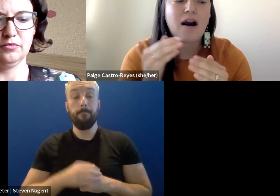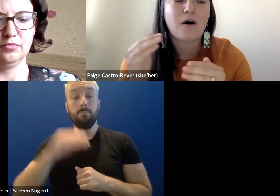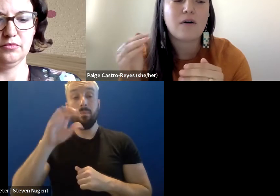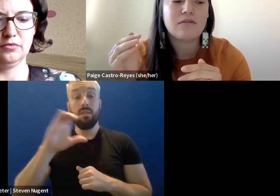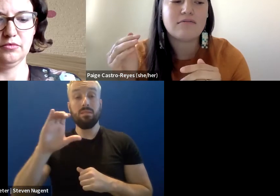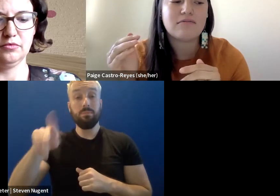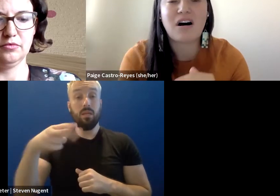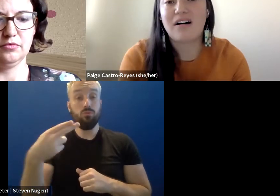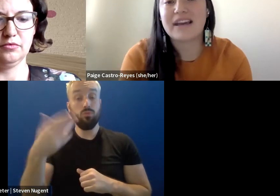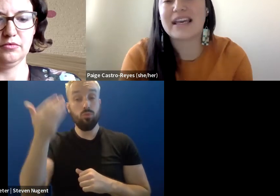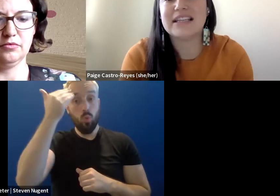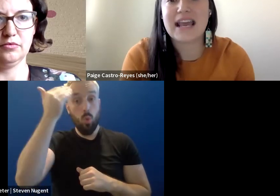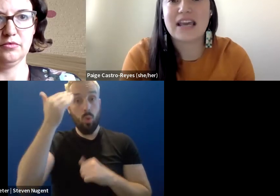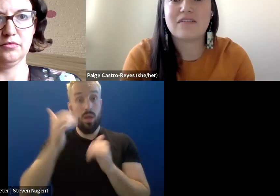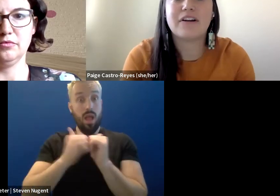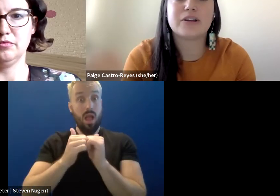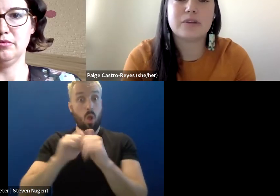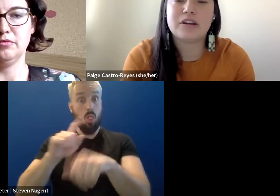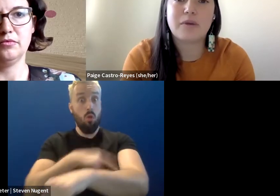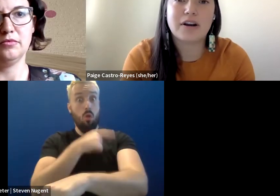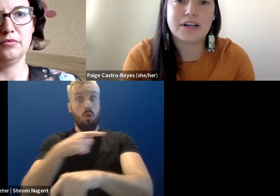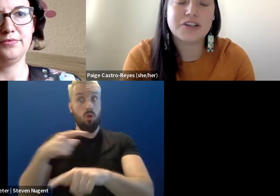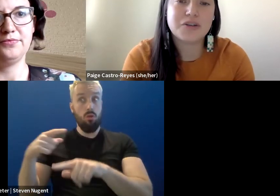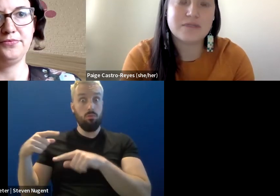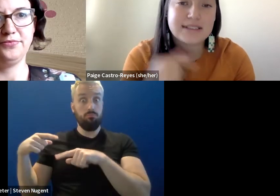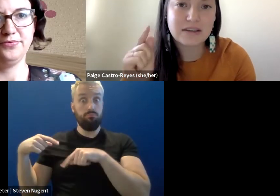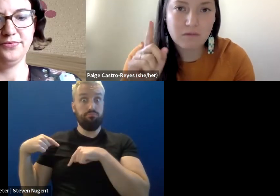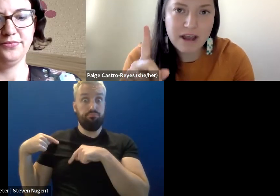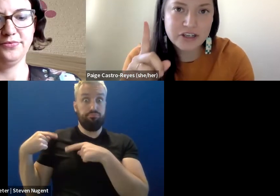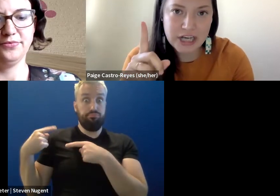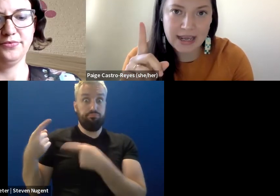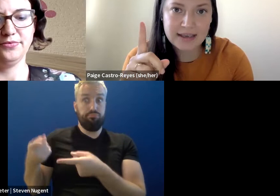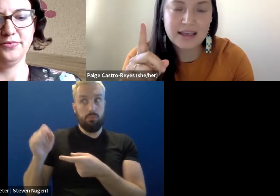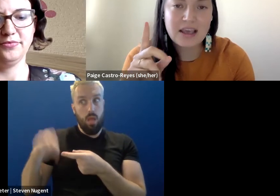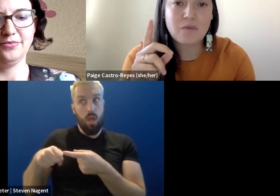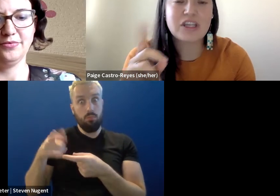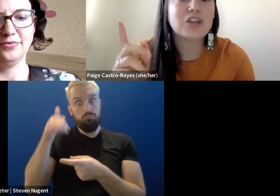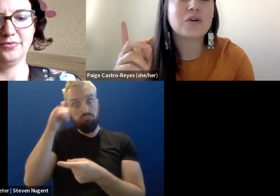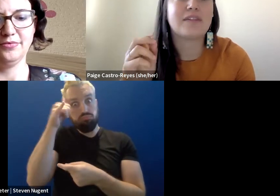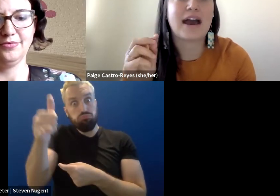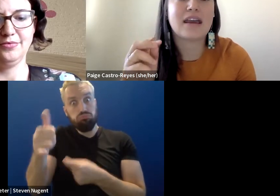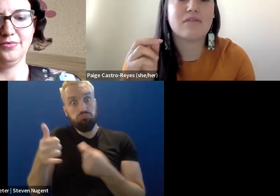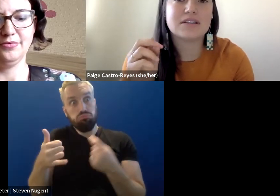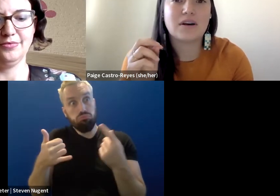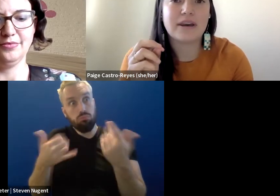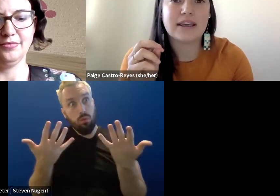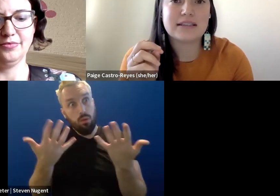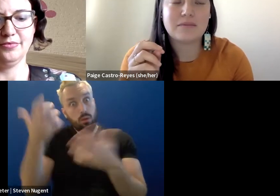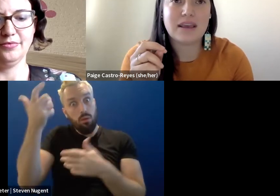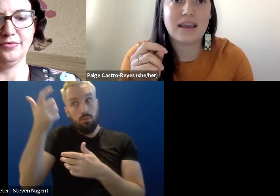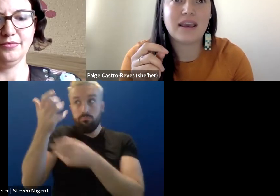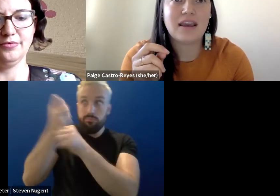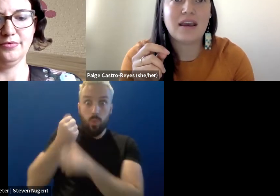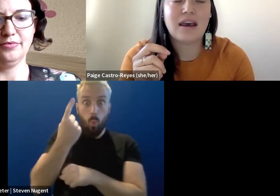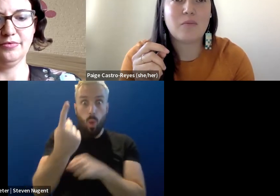knowing how long it can take for a community partner to receive one check, we knew that it was going